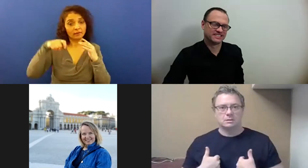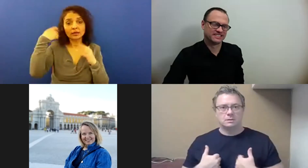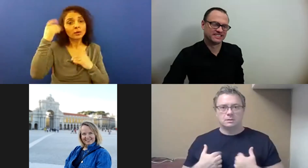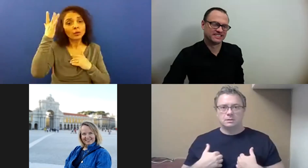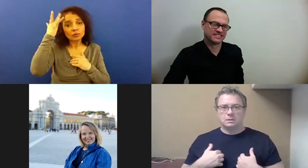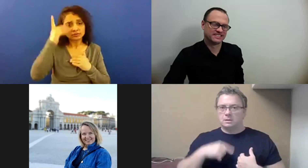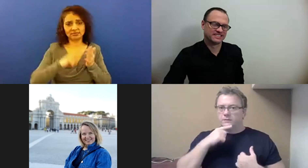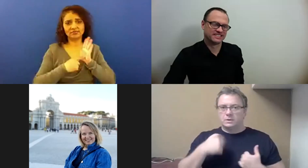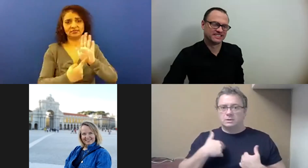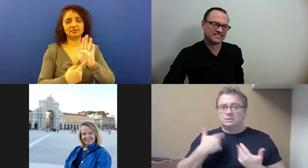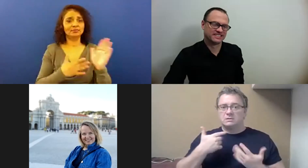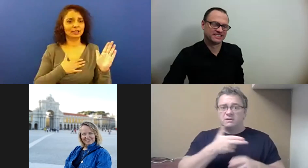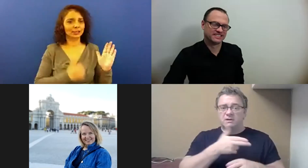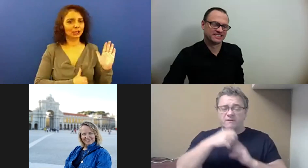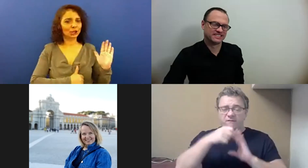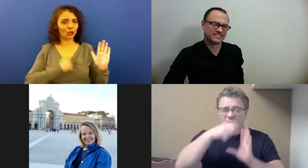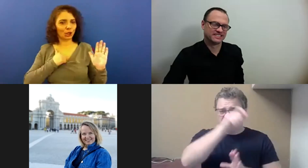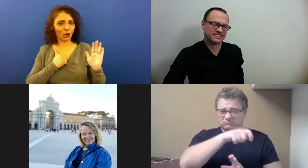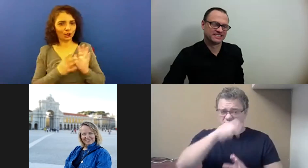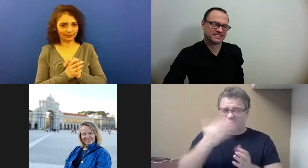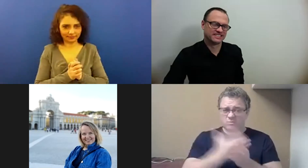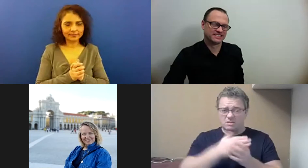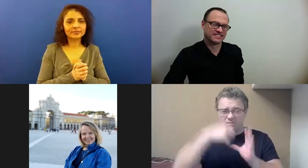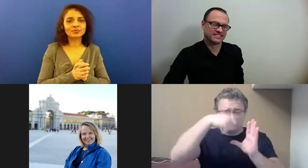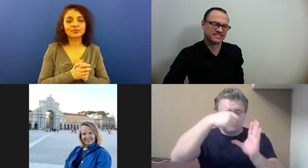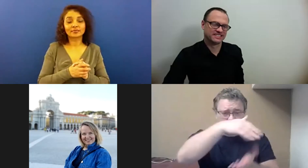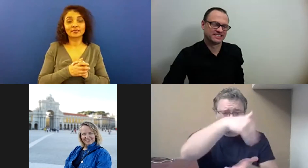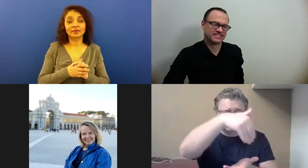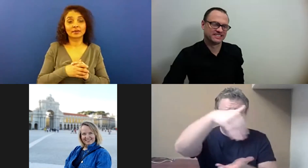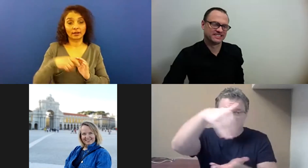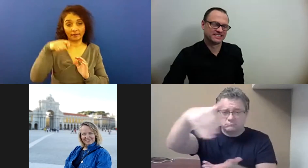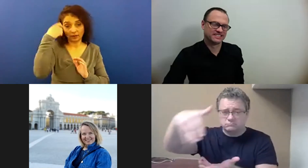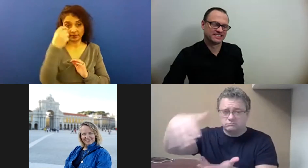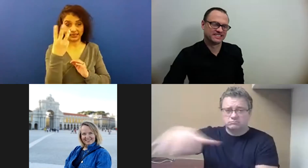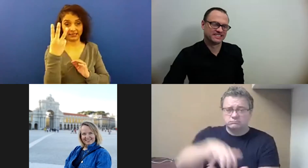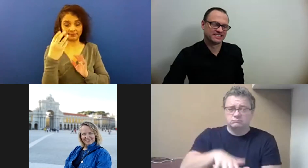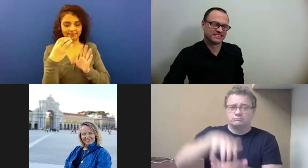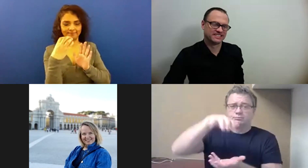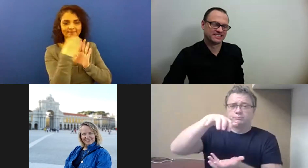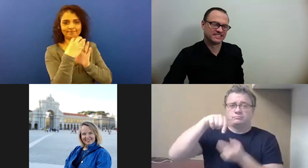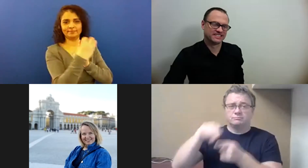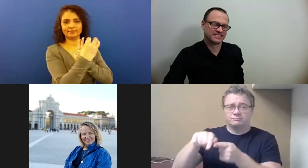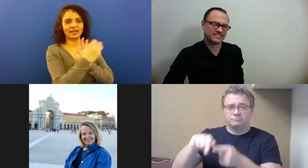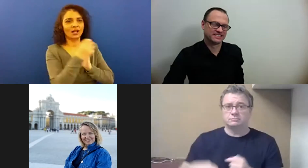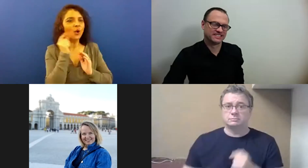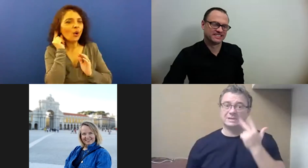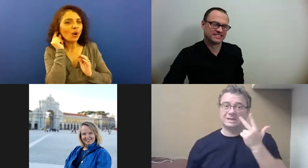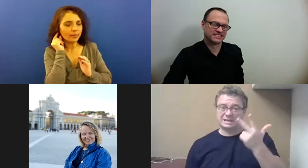And they thanked through me, my father, for empowering me. So I'm very proud of having been part of that